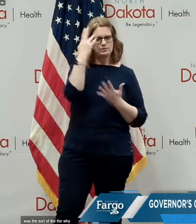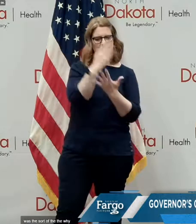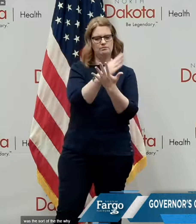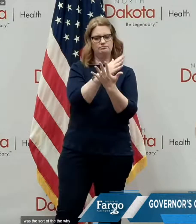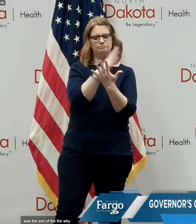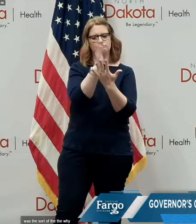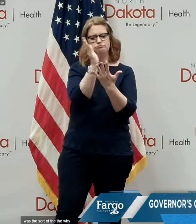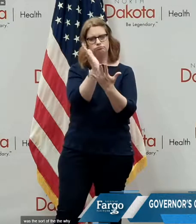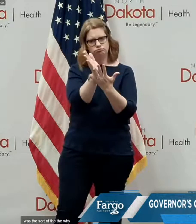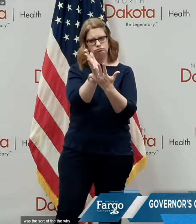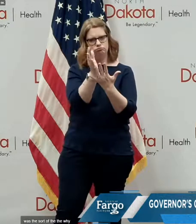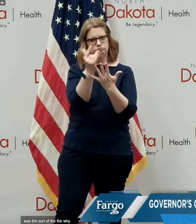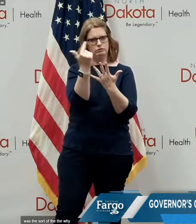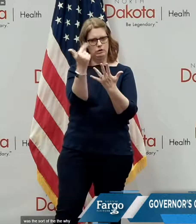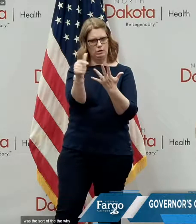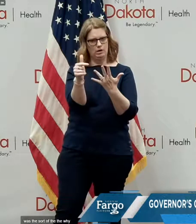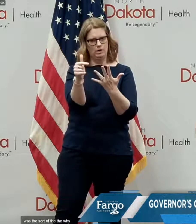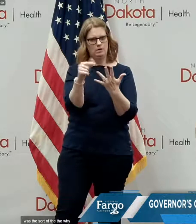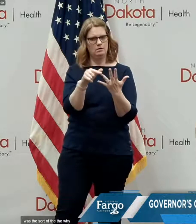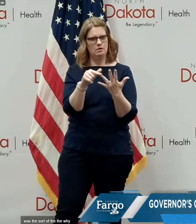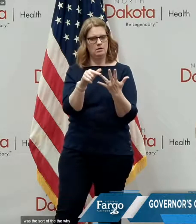and